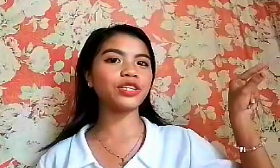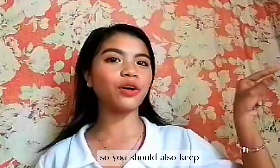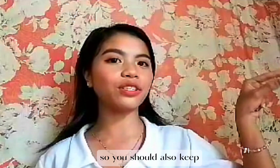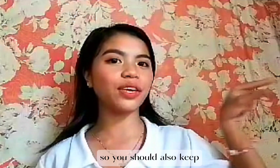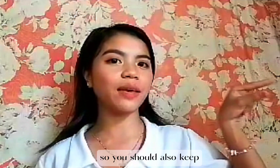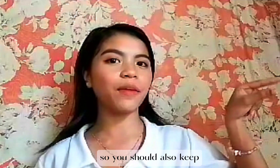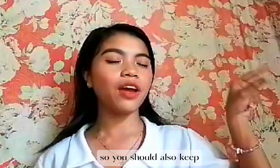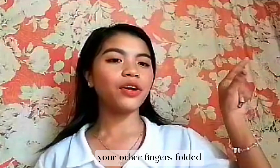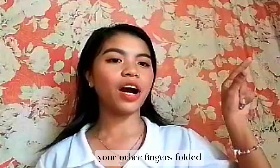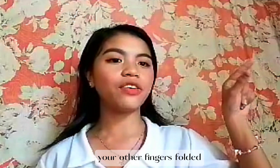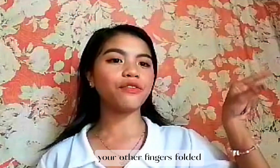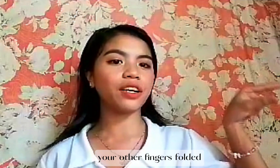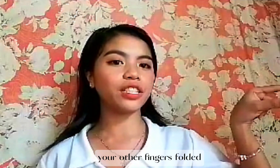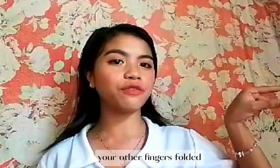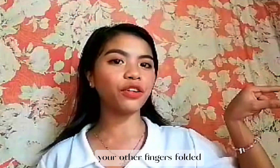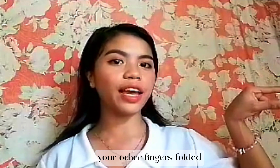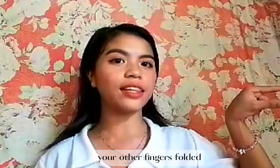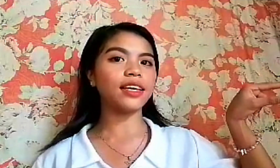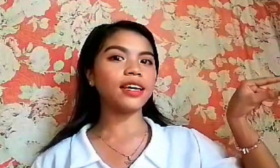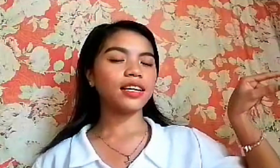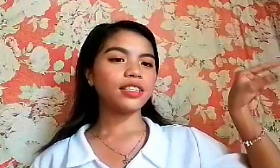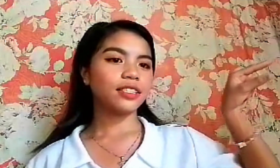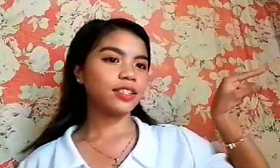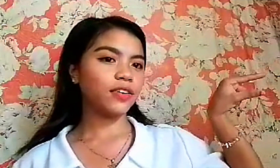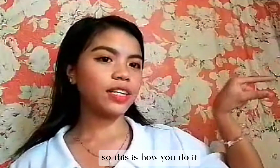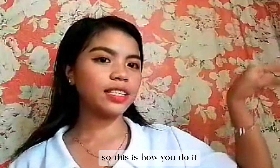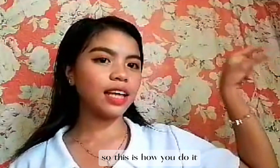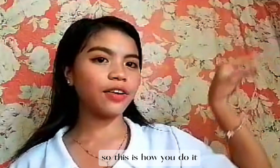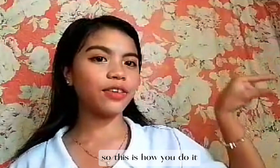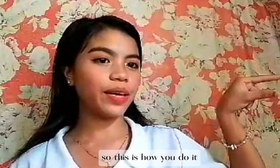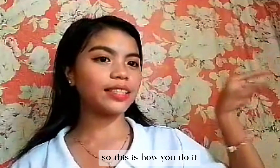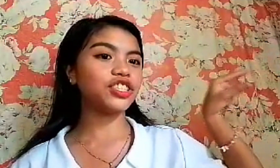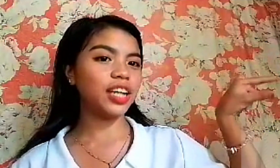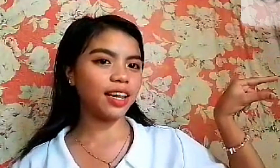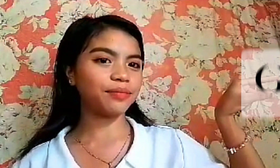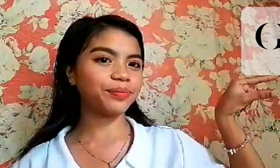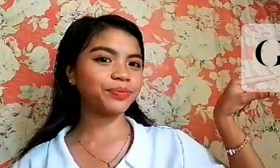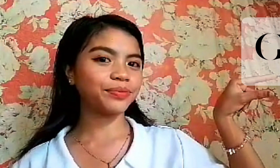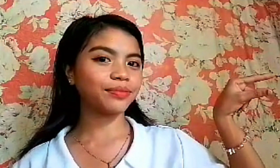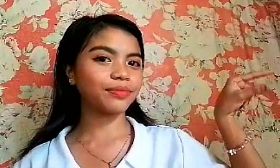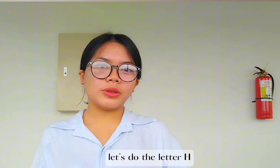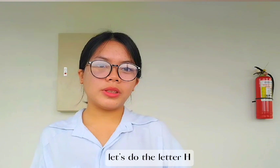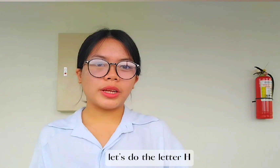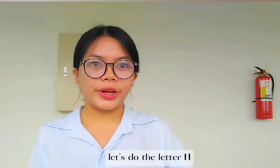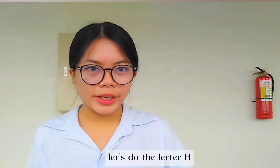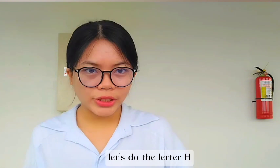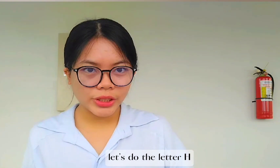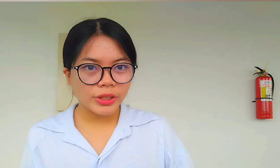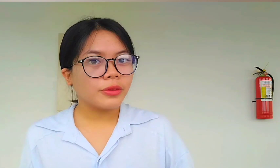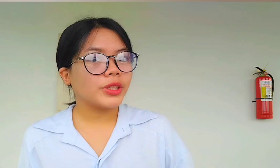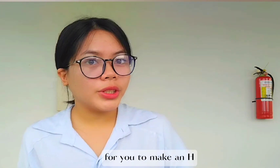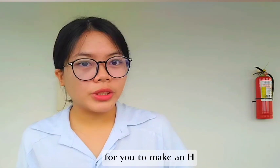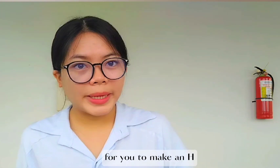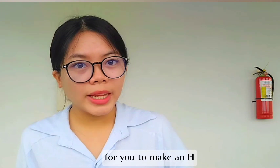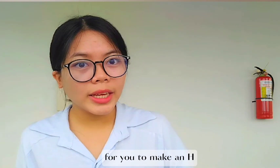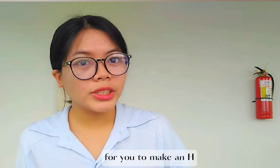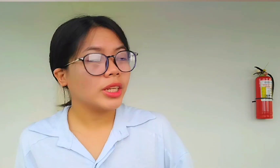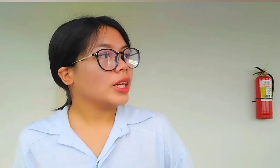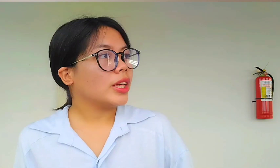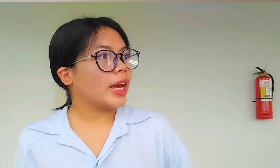should also keep your other fingers folded. So this is how you do it. G. Let's do the letter H. For you to make an H, you